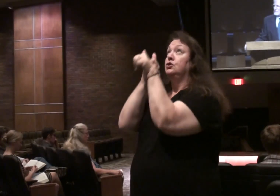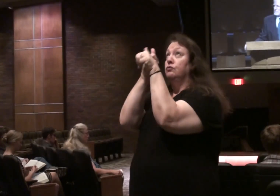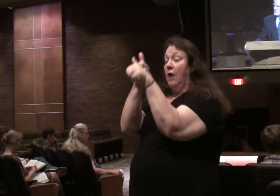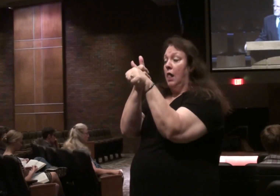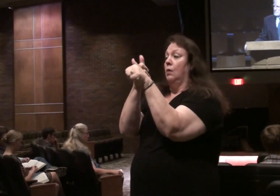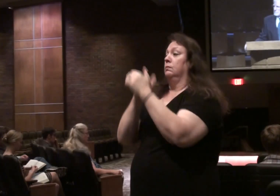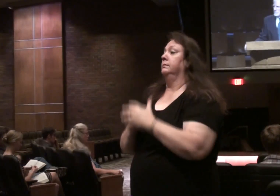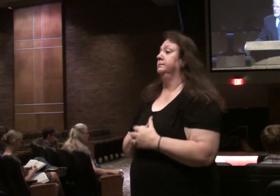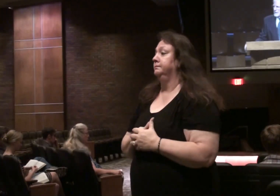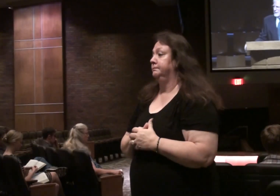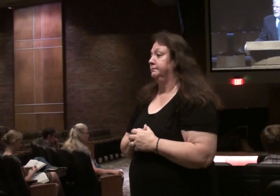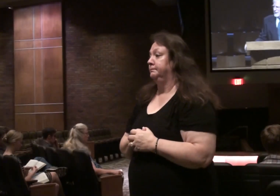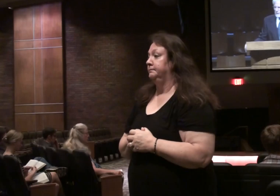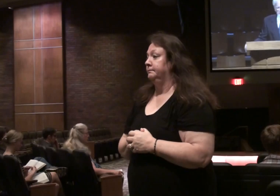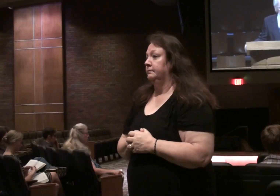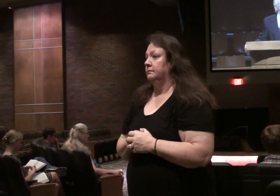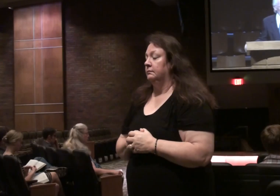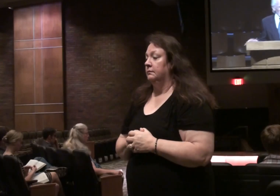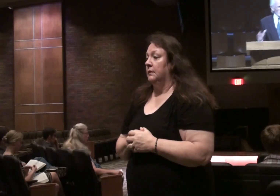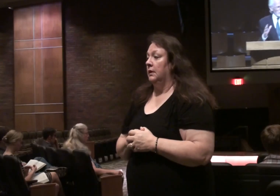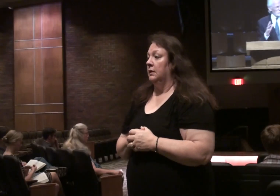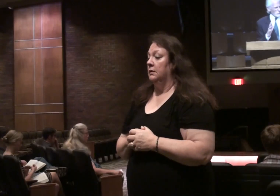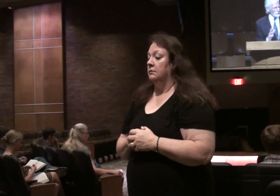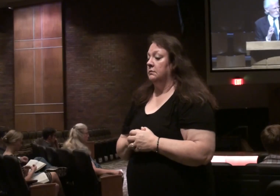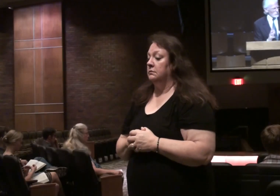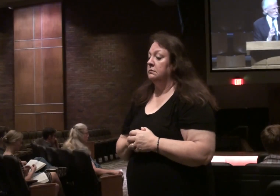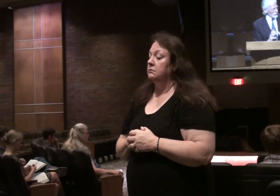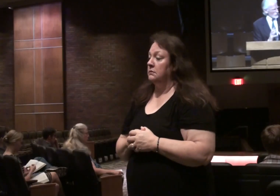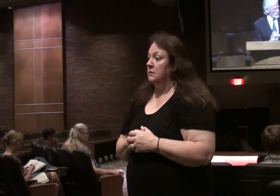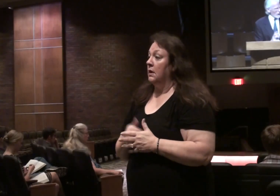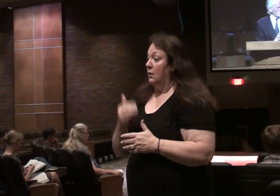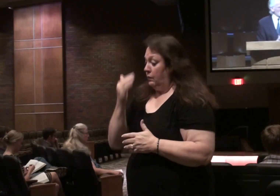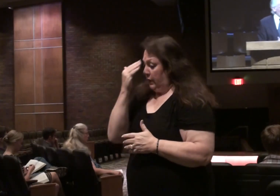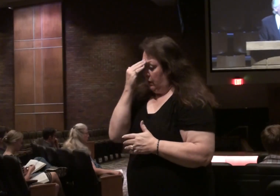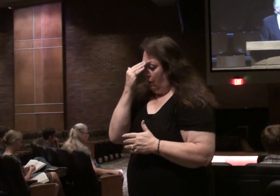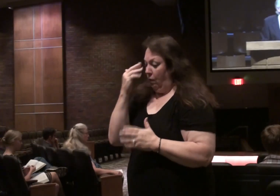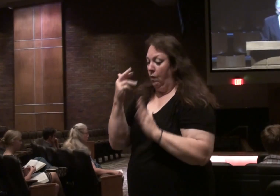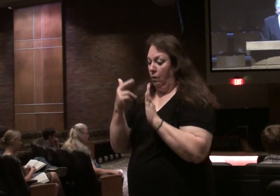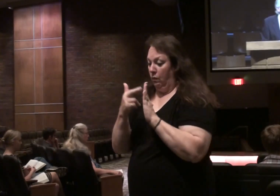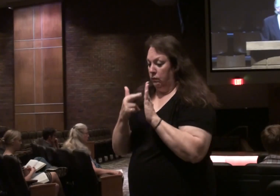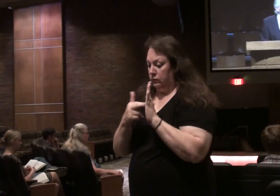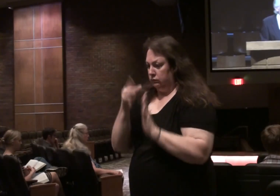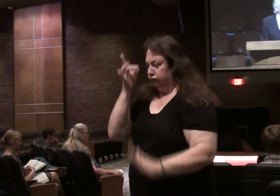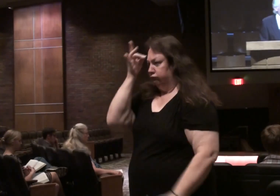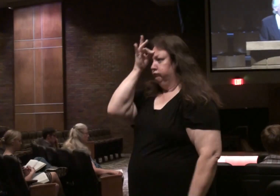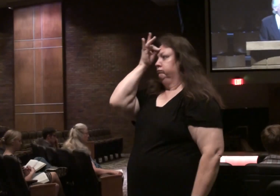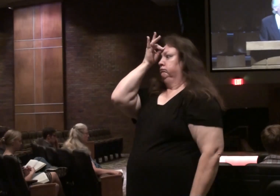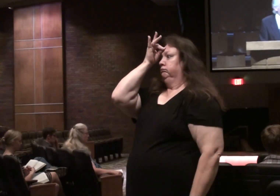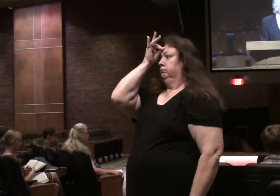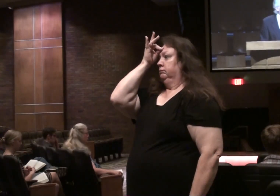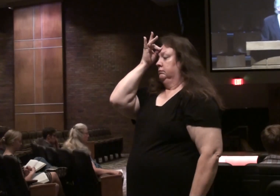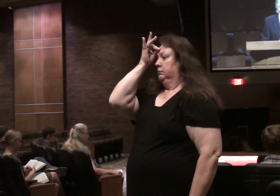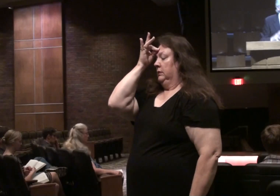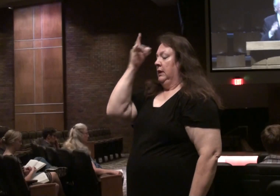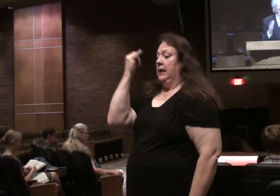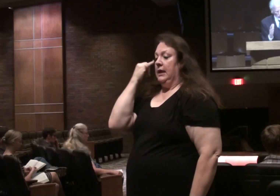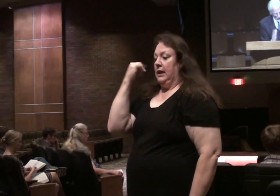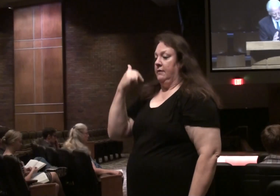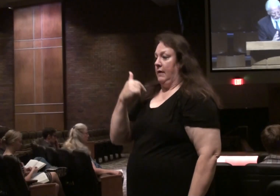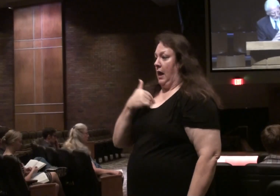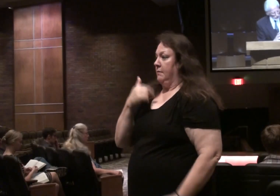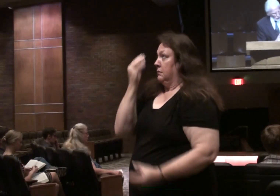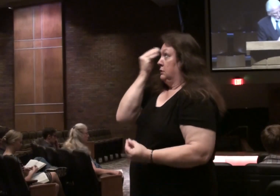comply. Now, helpful that we have these principles established in our mind. That if I'm to function